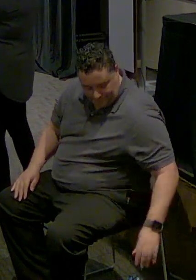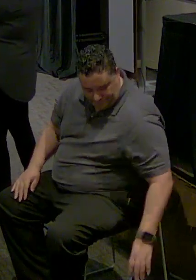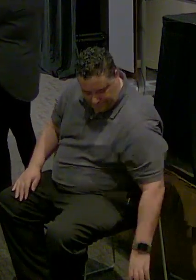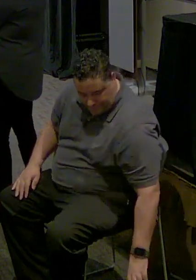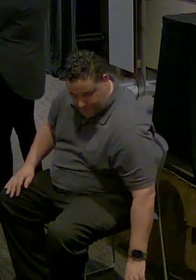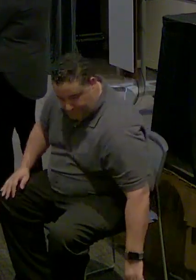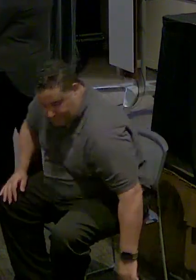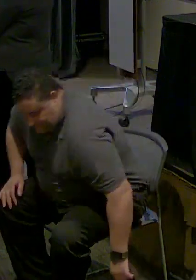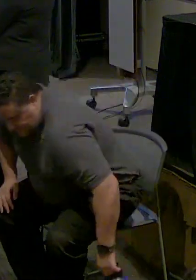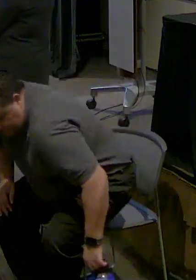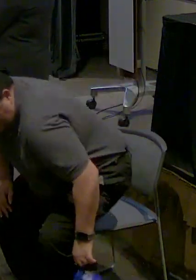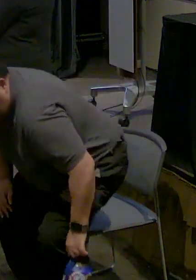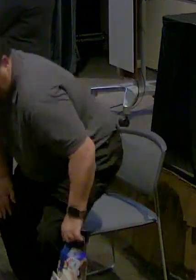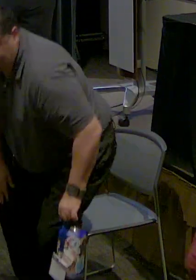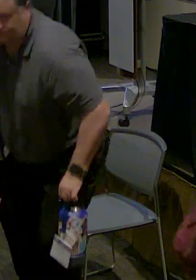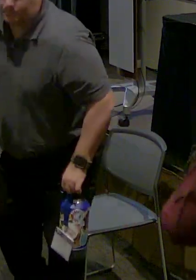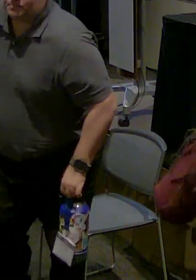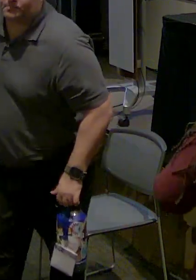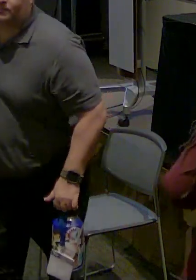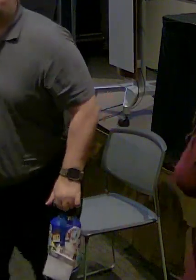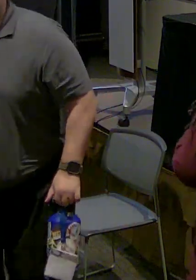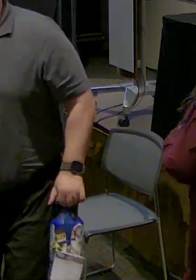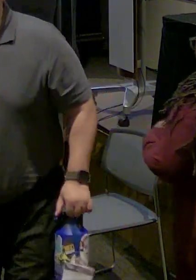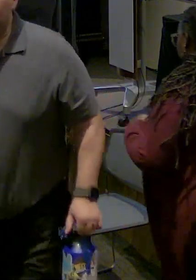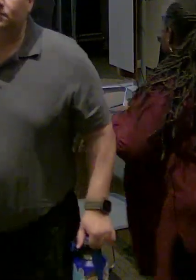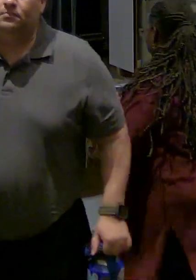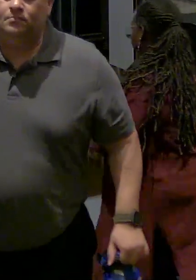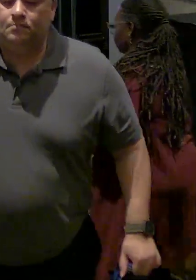Okay, yeah, so if we look at the health science pathway,